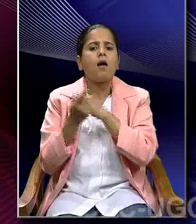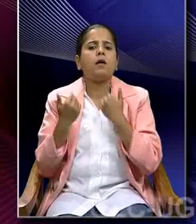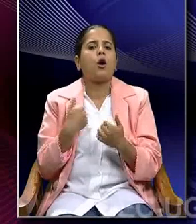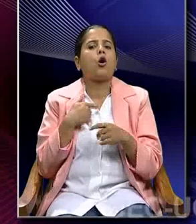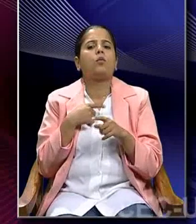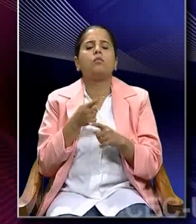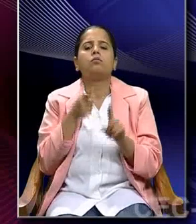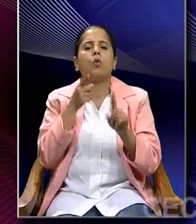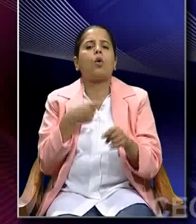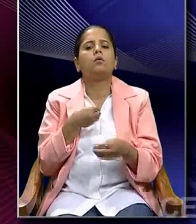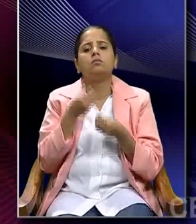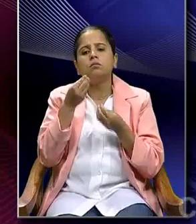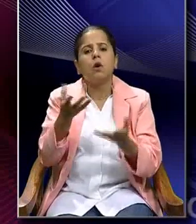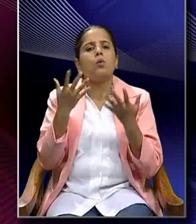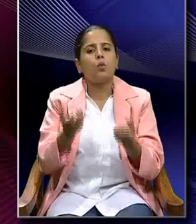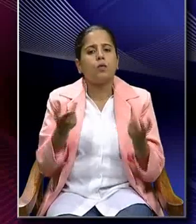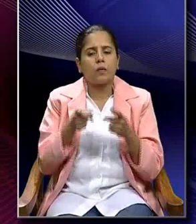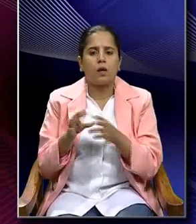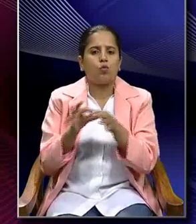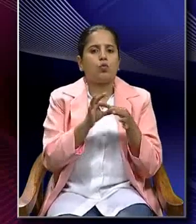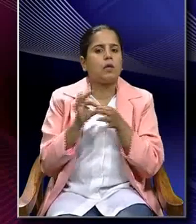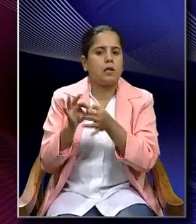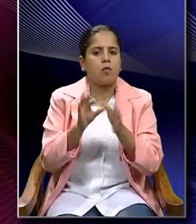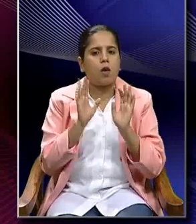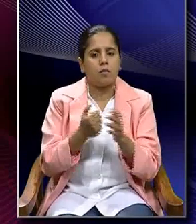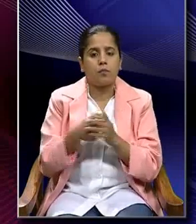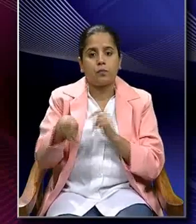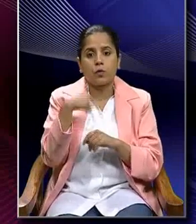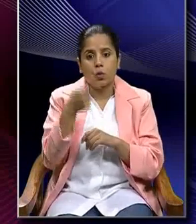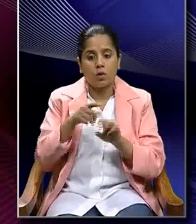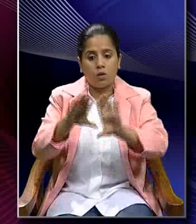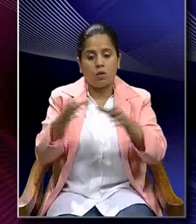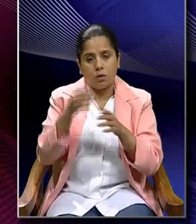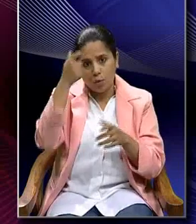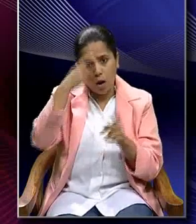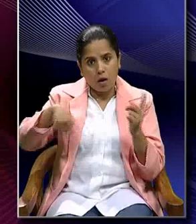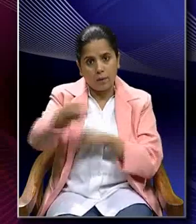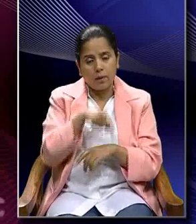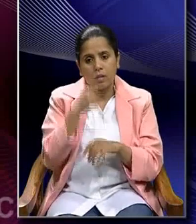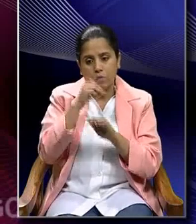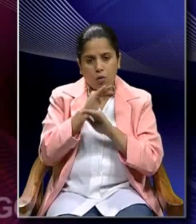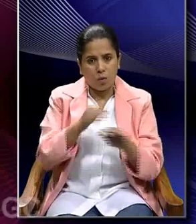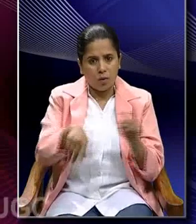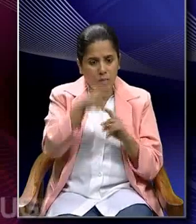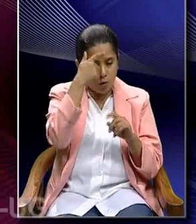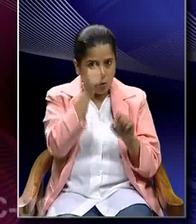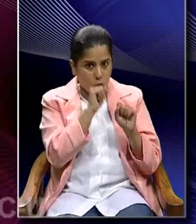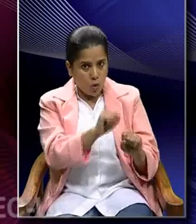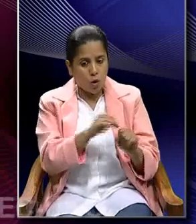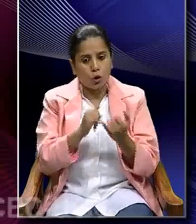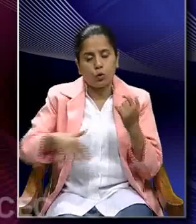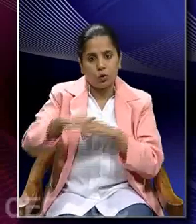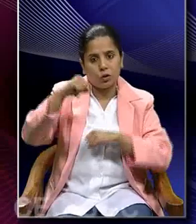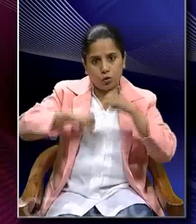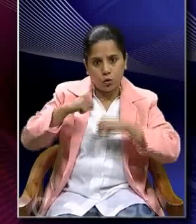to convey is there's a relationship between the vulnerability of the girl child, social structure